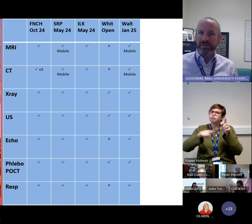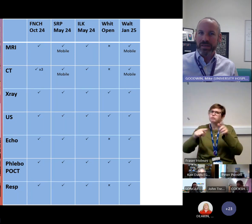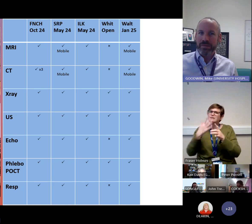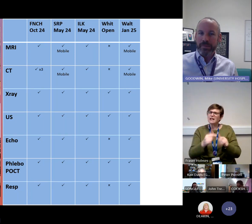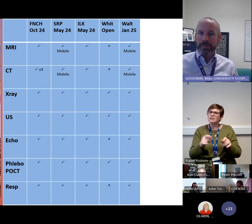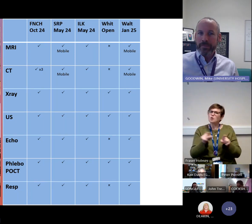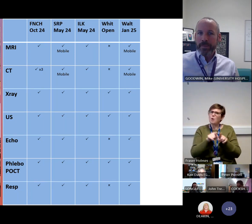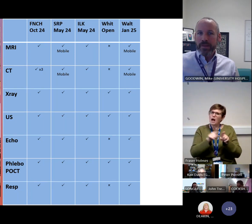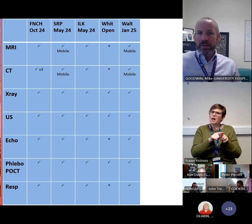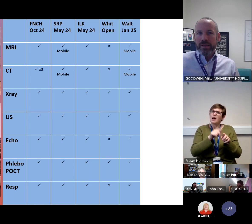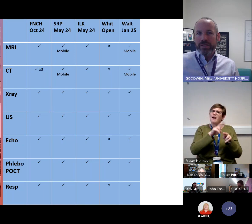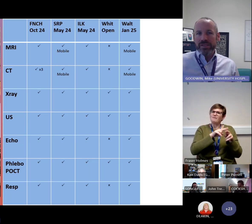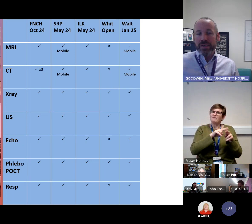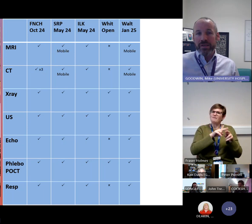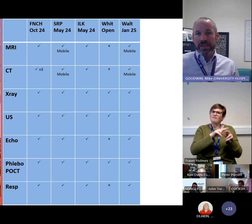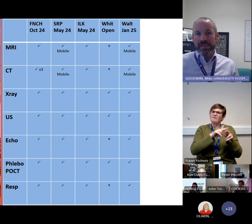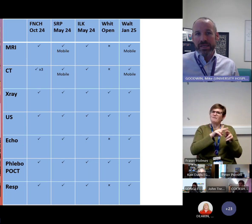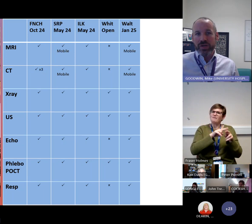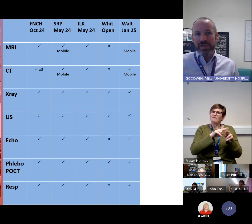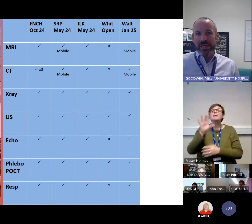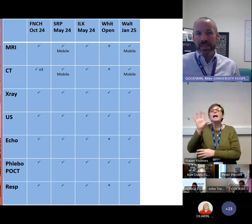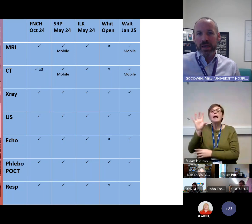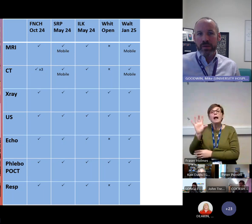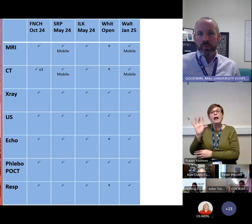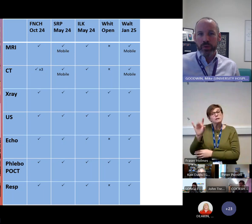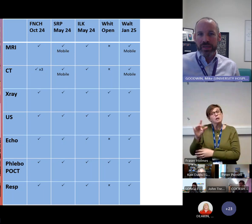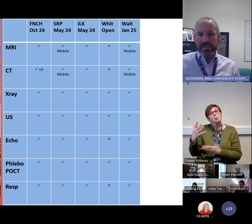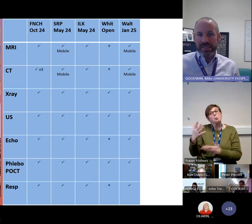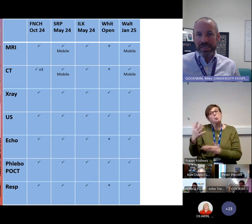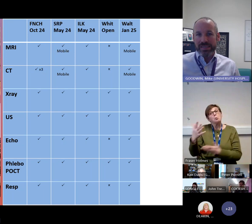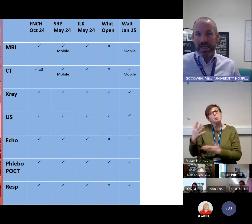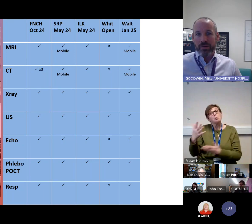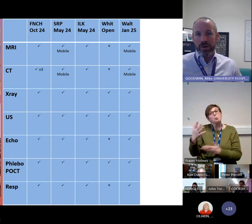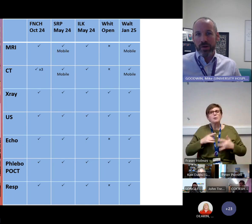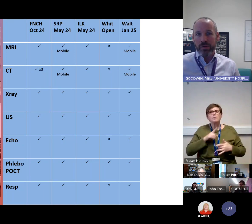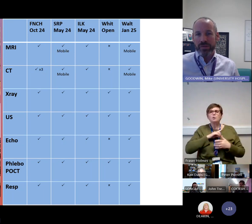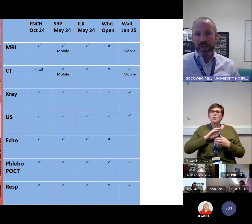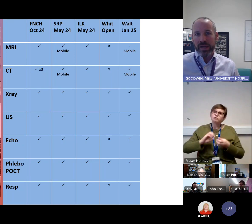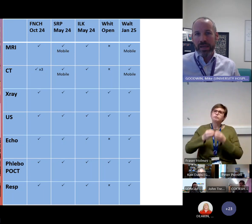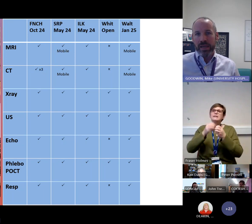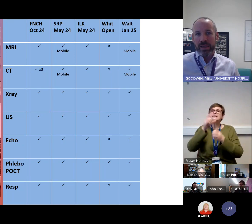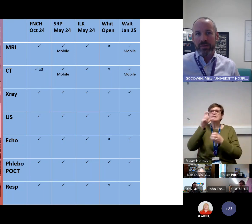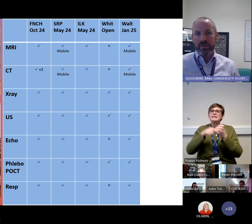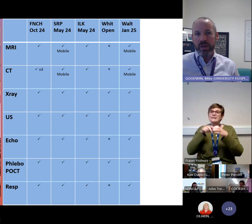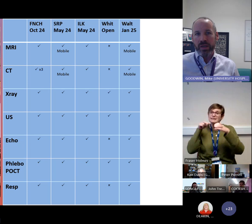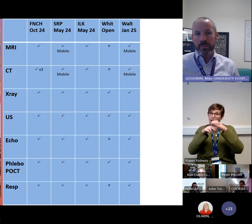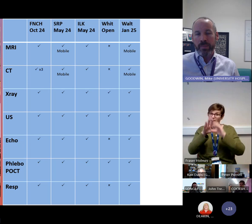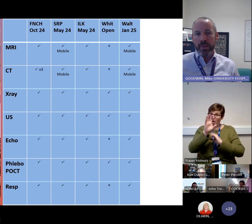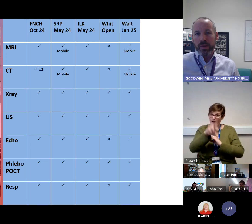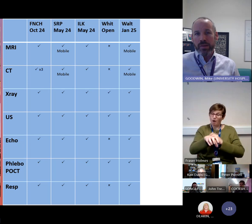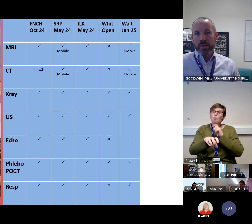Florence Nightingale. Ilkeston is interesting. We're putting a CT scanner over there,